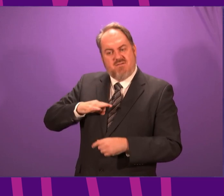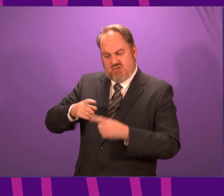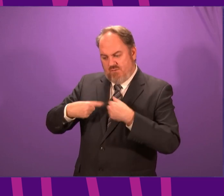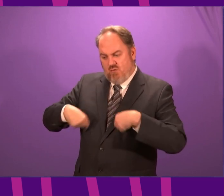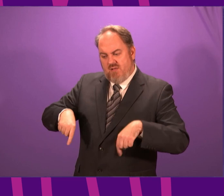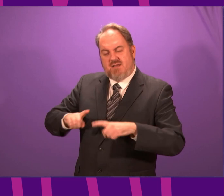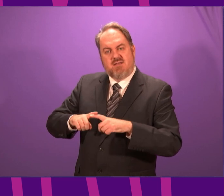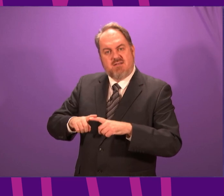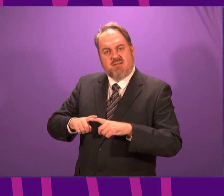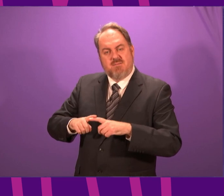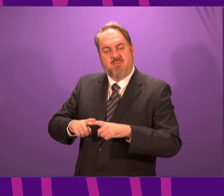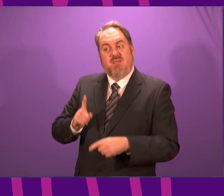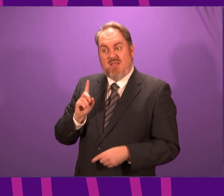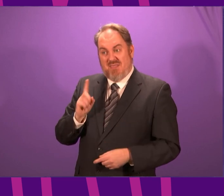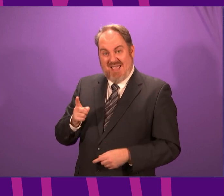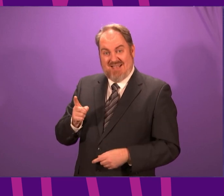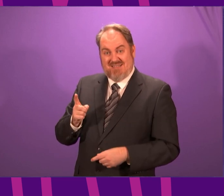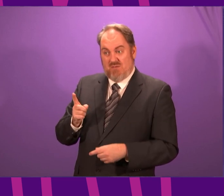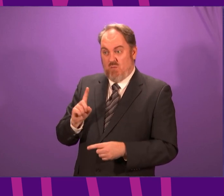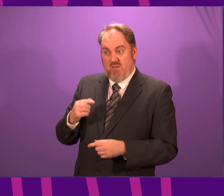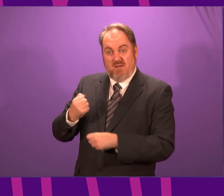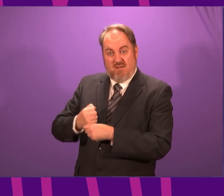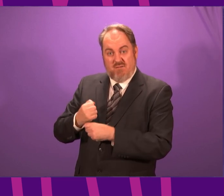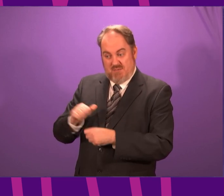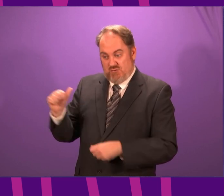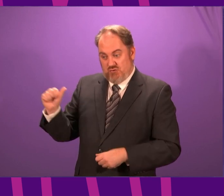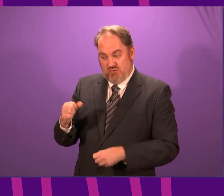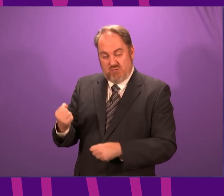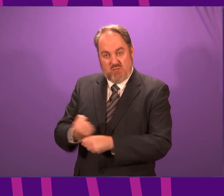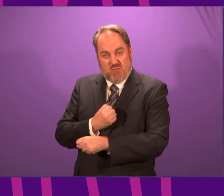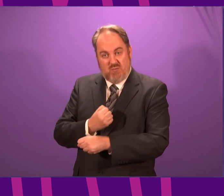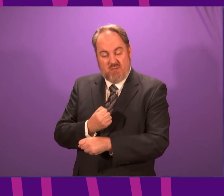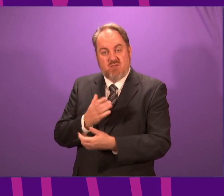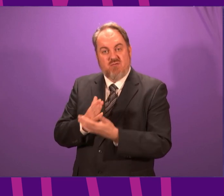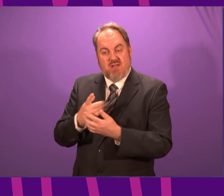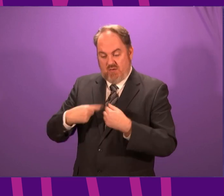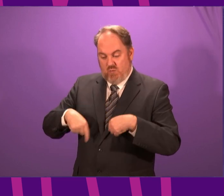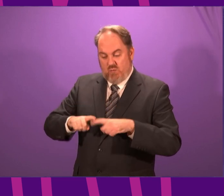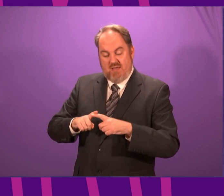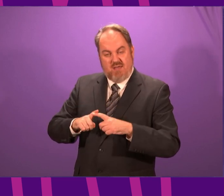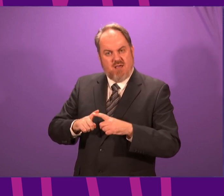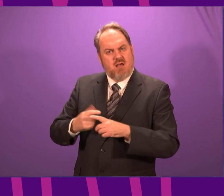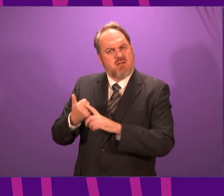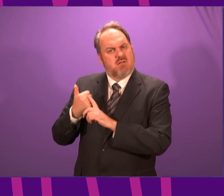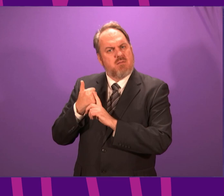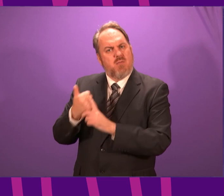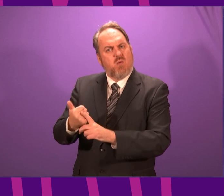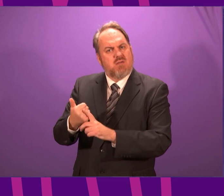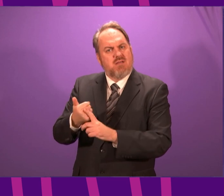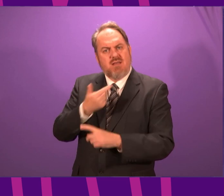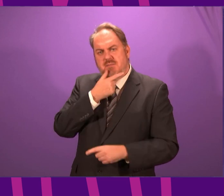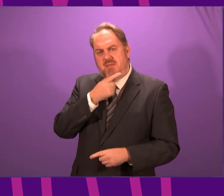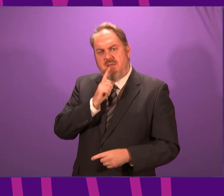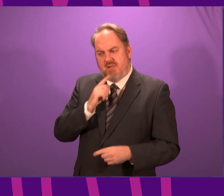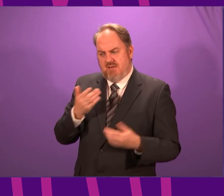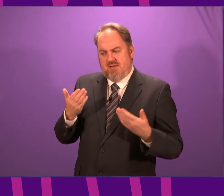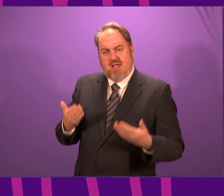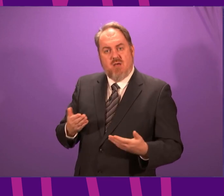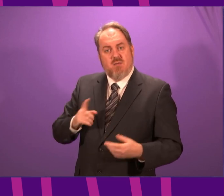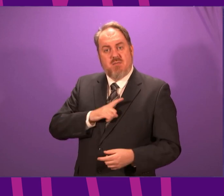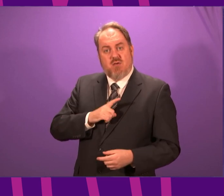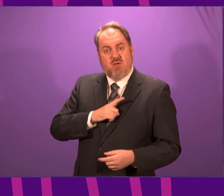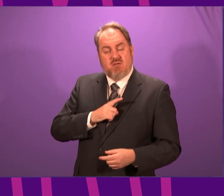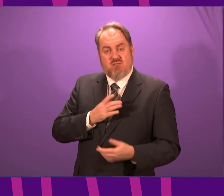test for the Scottish Government, and it is a test for us as representatives of the people today, because in the